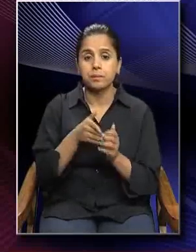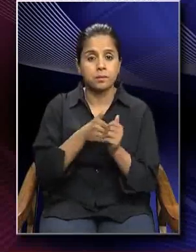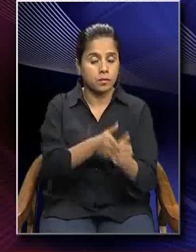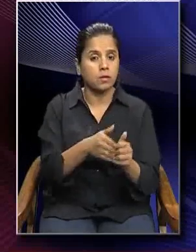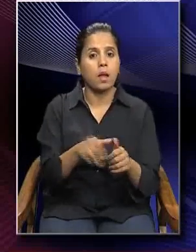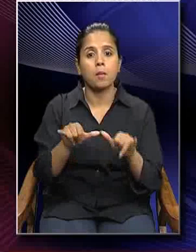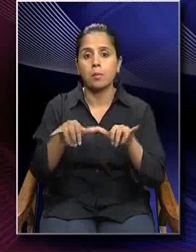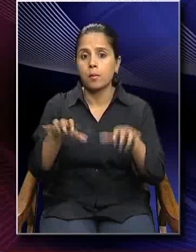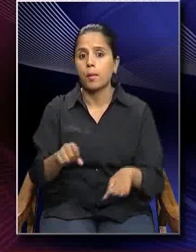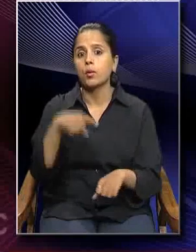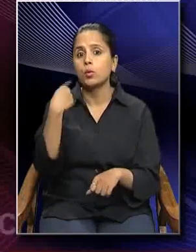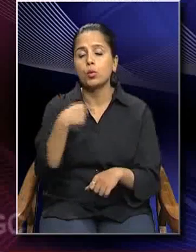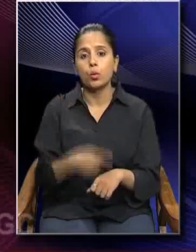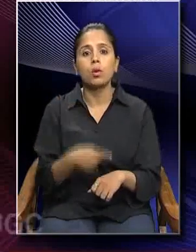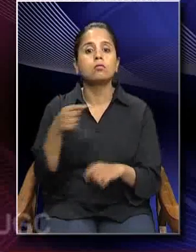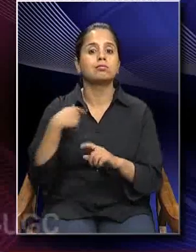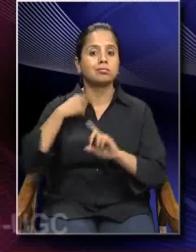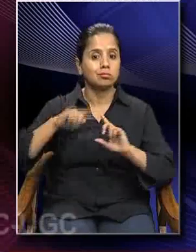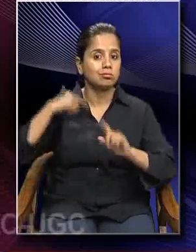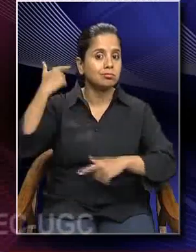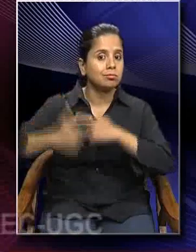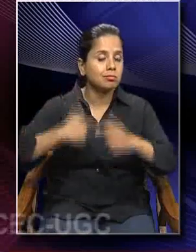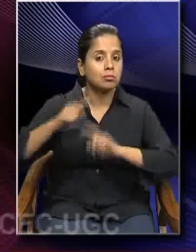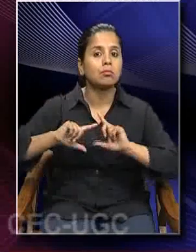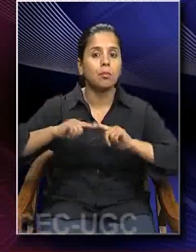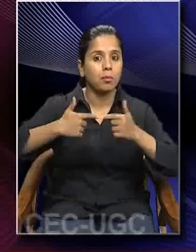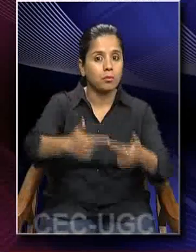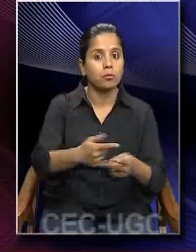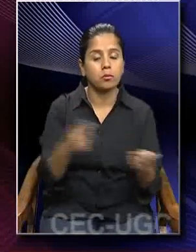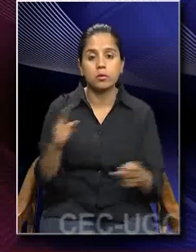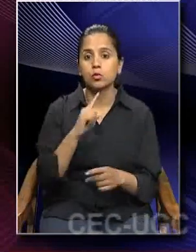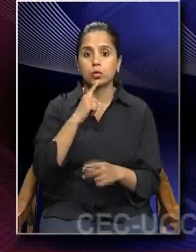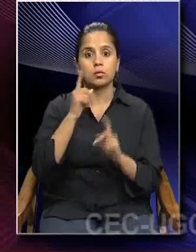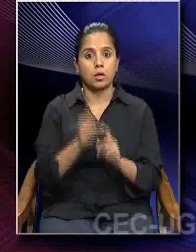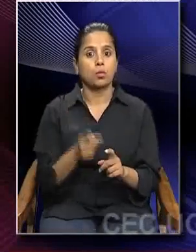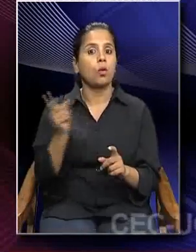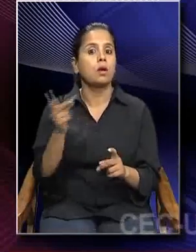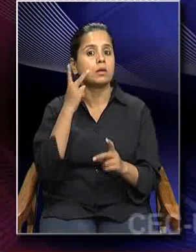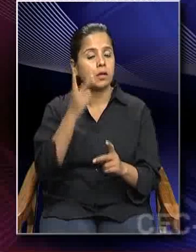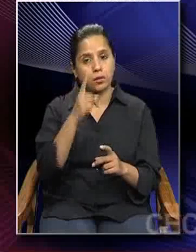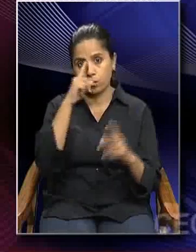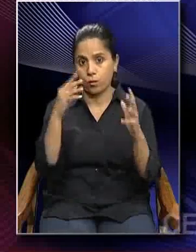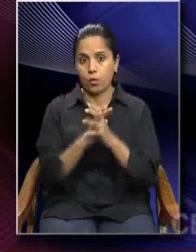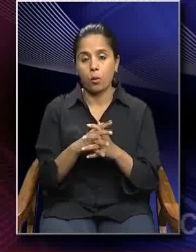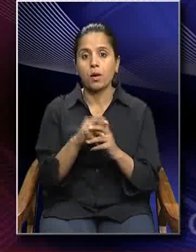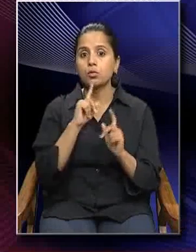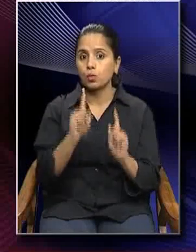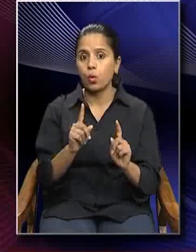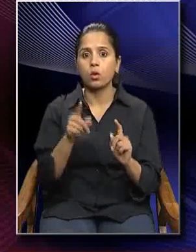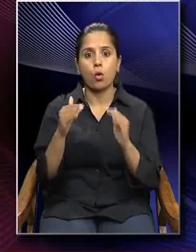property to the legitimate heir led to stricter confinement of women in the